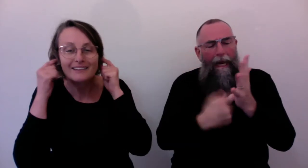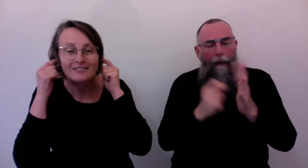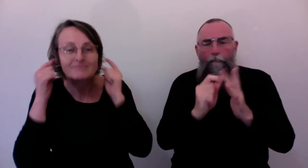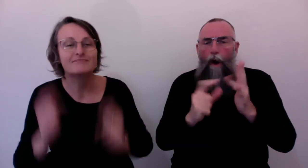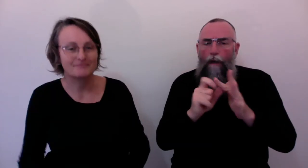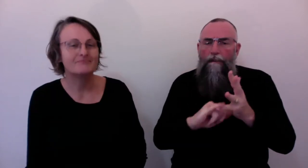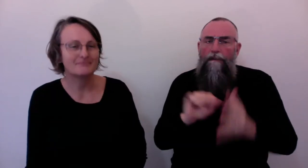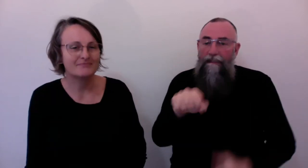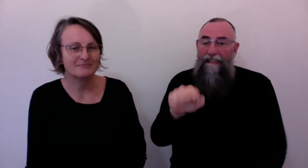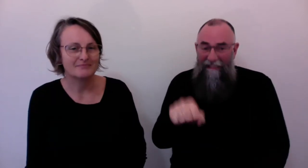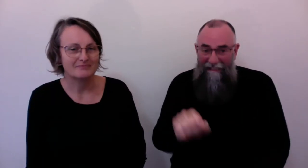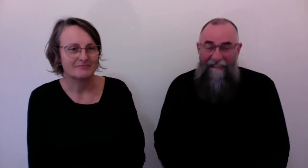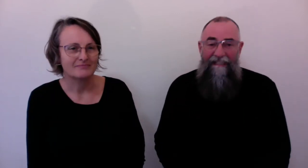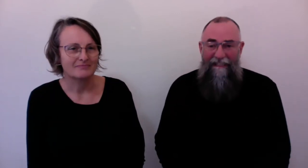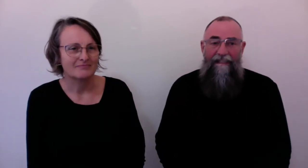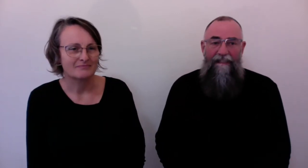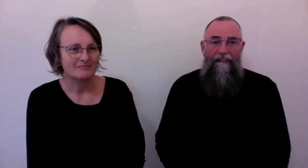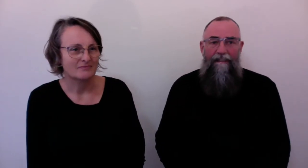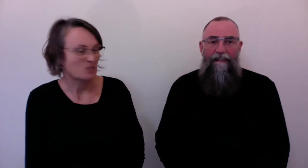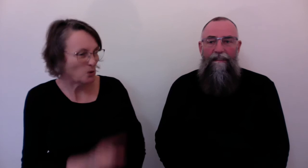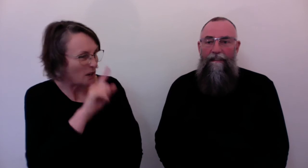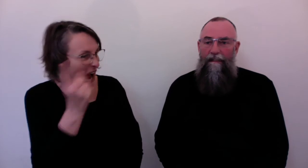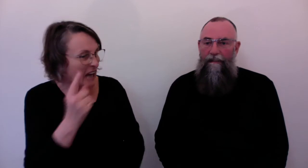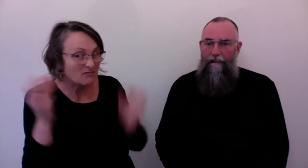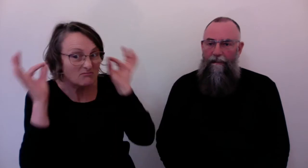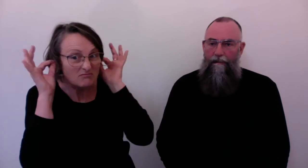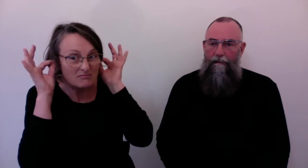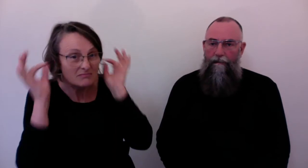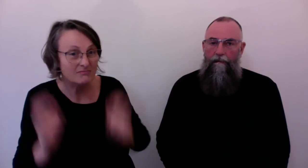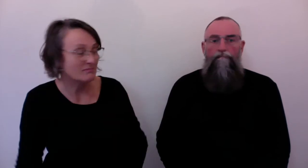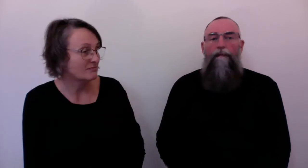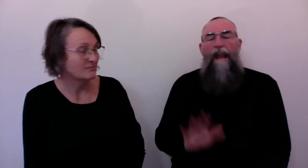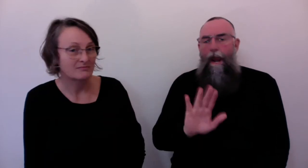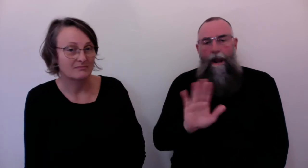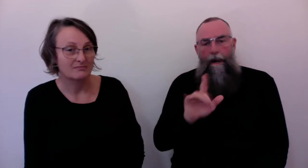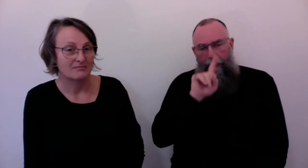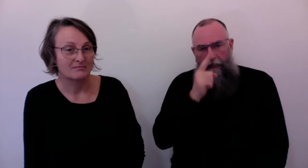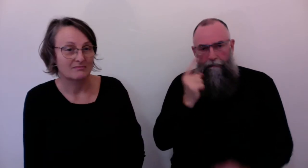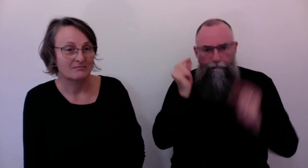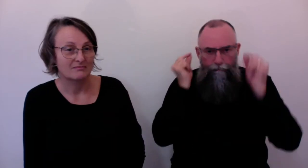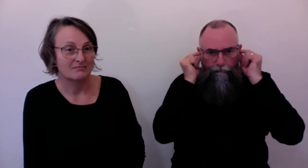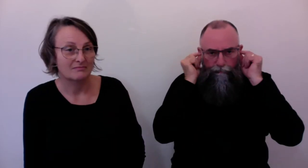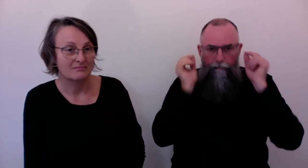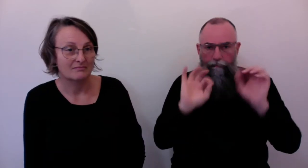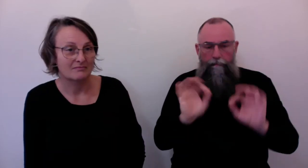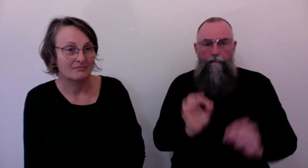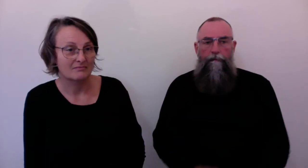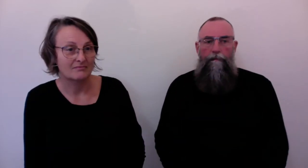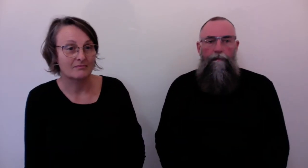love earpods personally. Yeah, So no, that's you fair. can't. Probably sponsored. I can't use that because I'm look. I'm not yeah. sponsored, but if Apple wants to Oh, send us